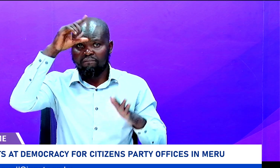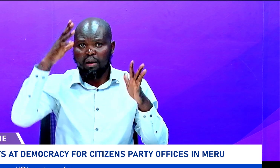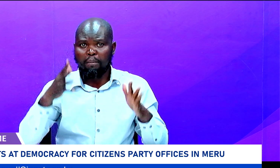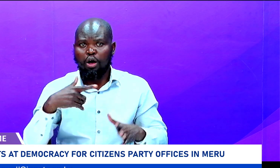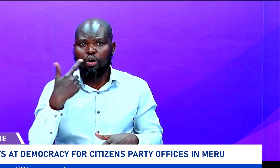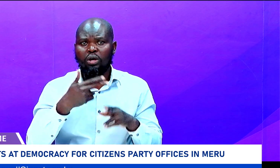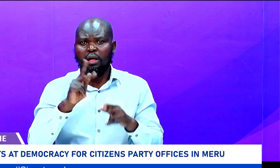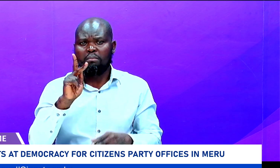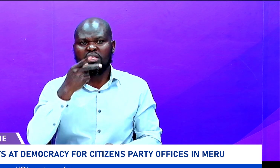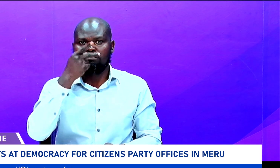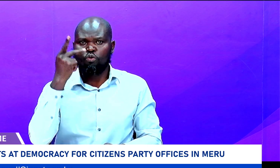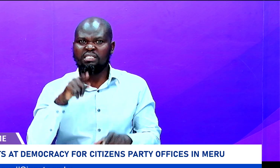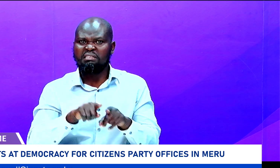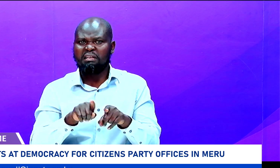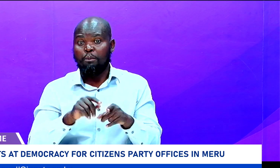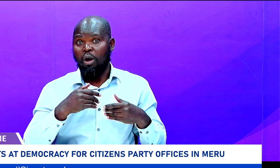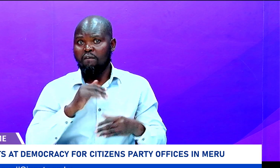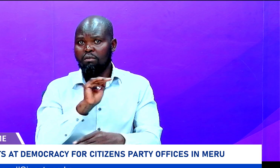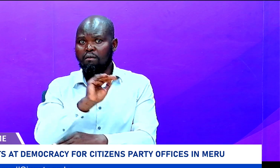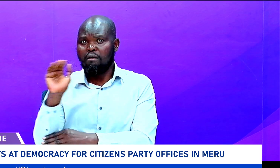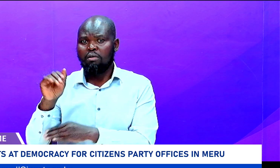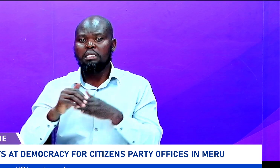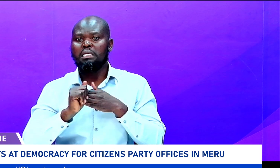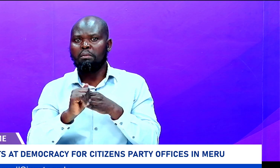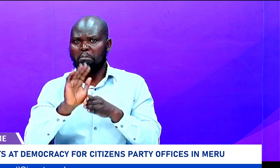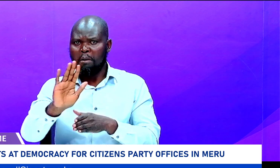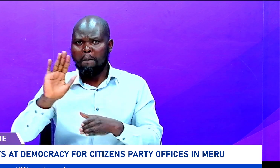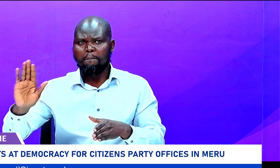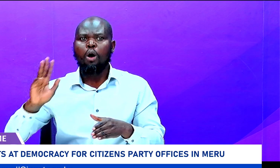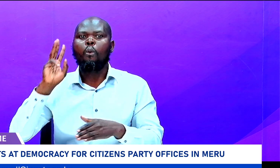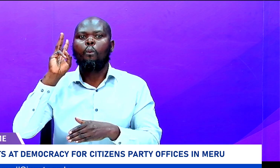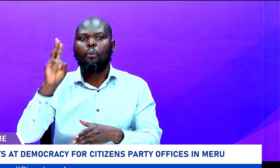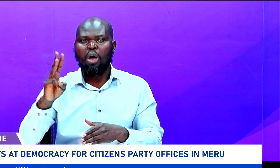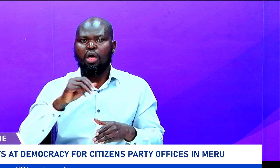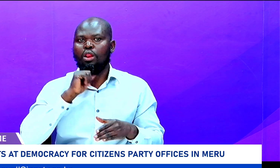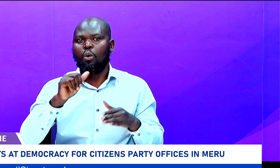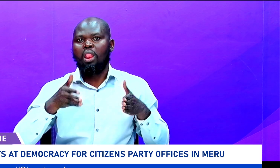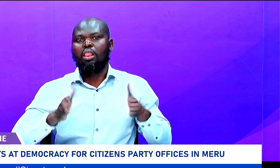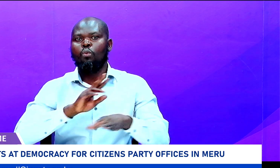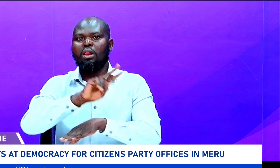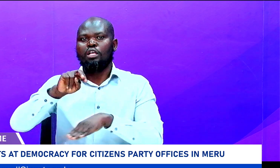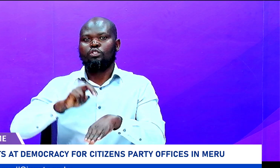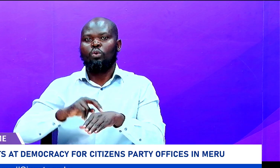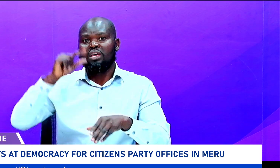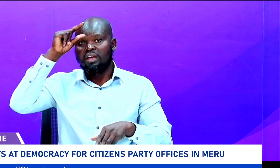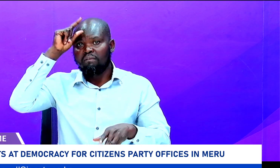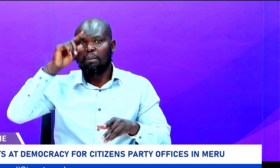Makueni Governor Mutula Kilonzo Jr. has said county leaders will not allow the national government to interfere